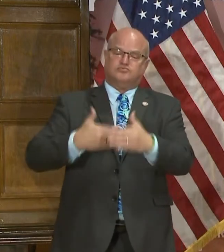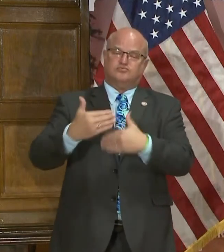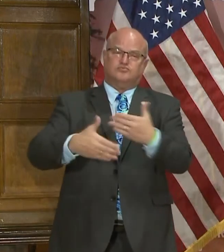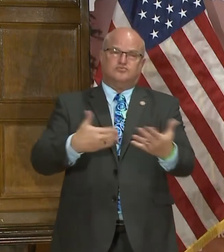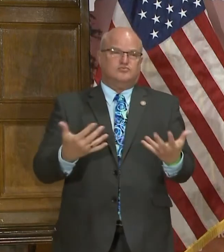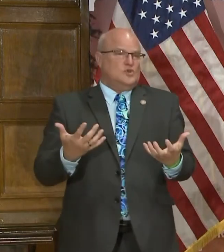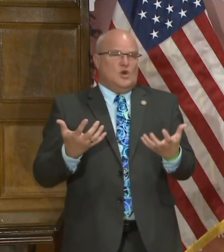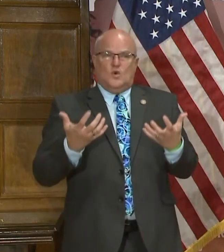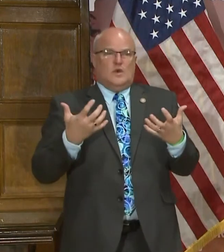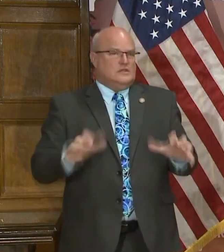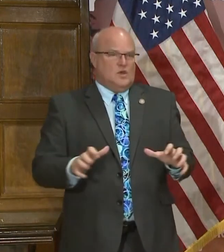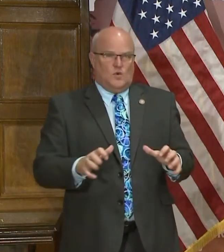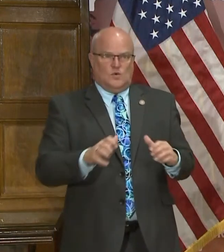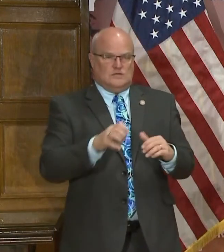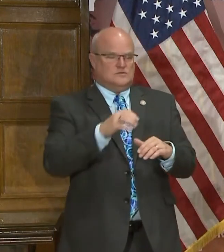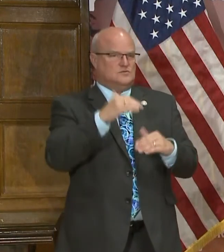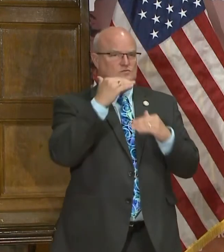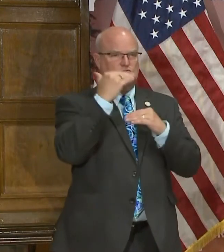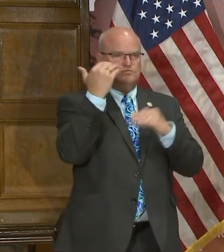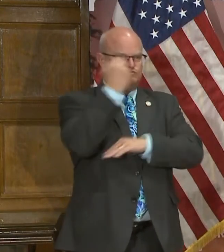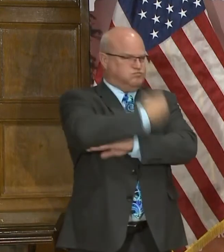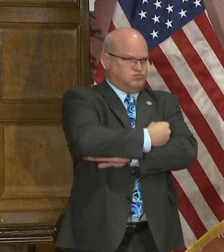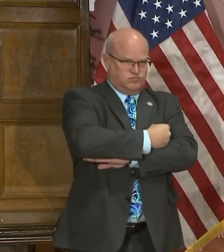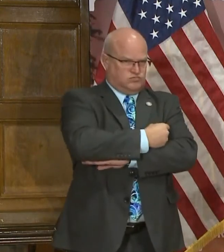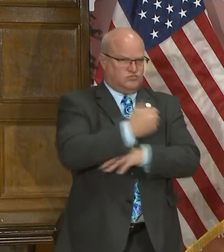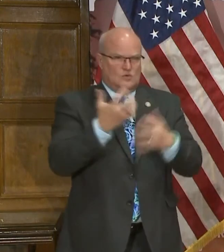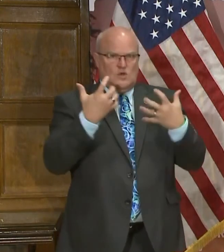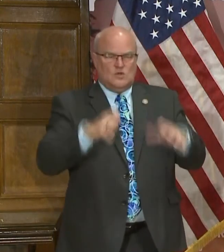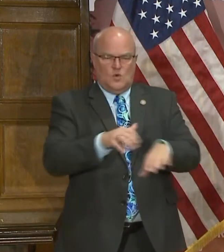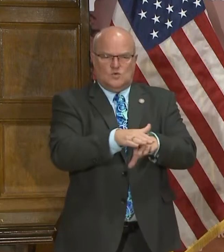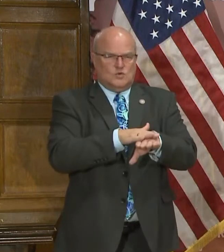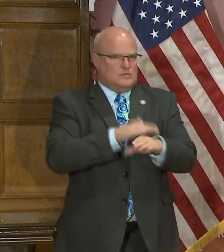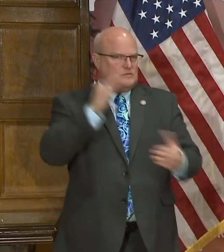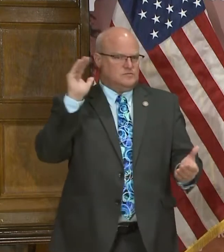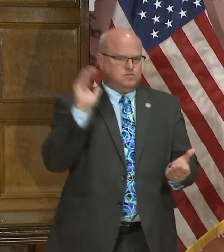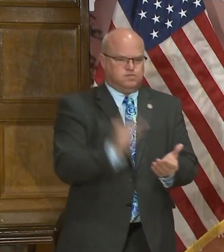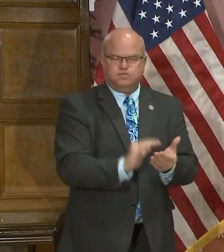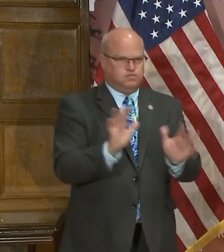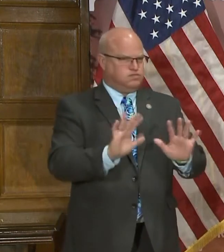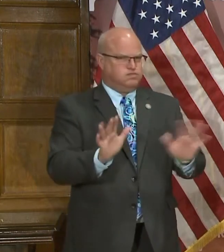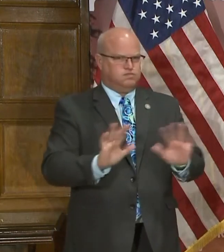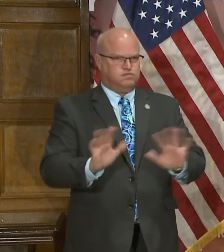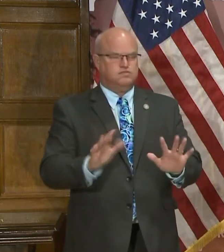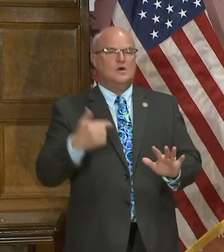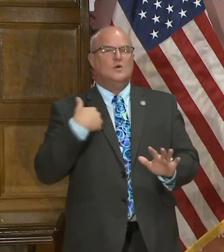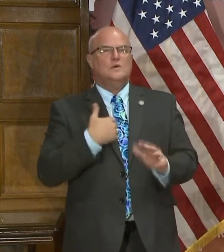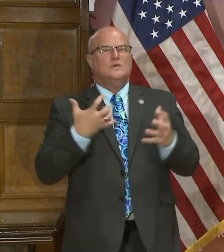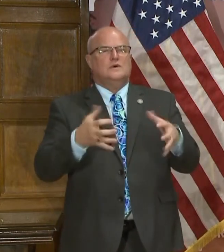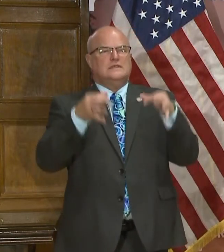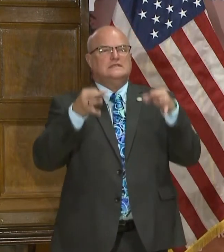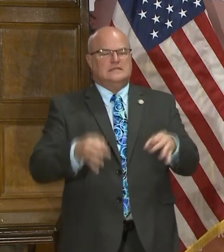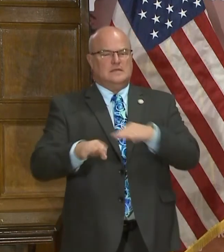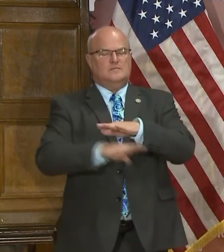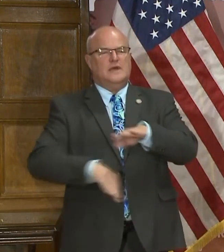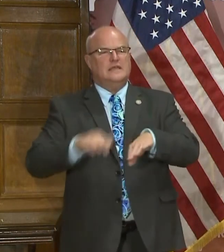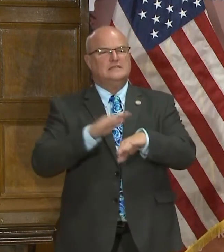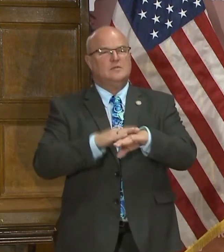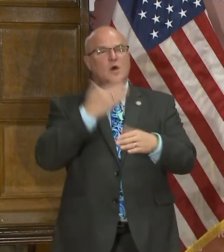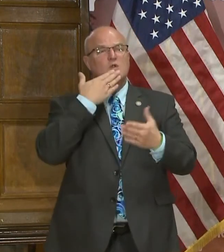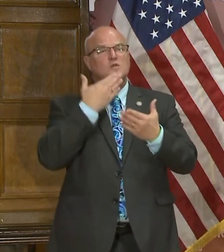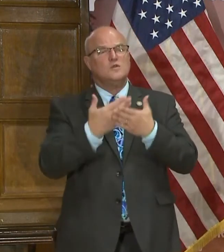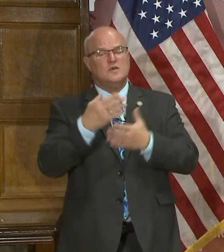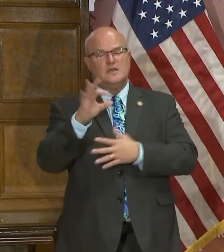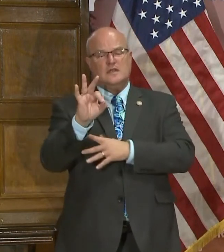want to slow them down. We don't want to put undue hardship on it. We want our decisions to be based upon good facts